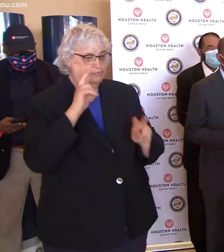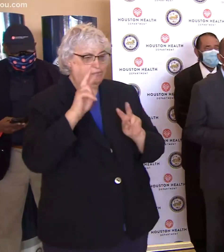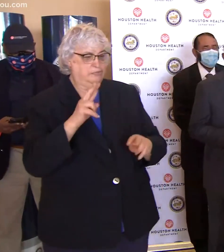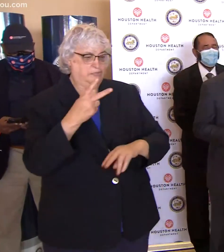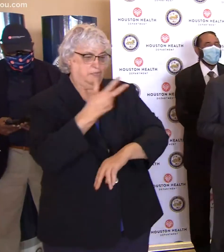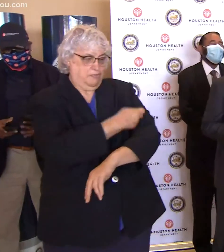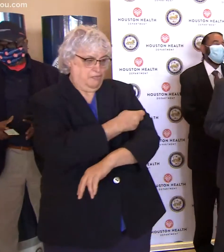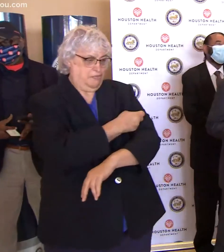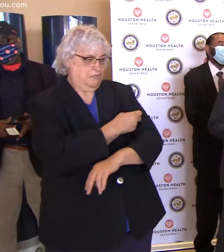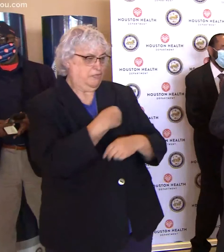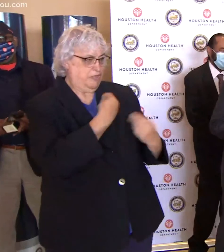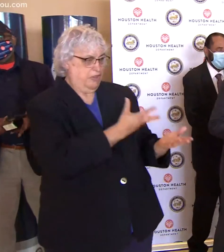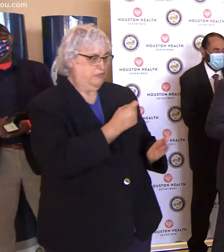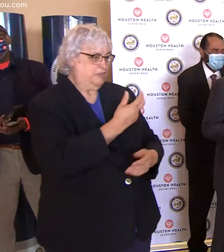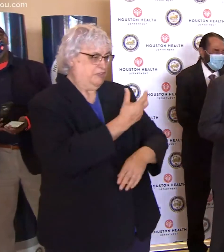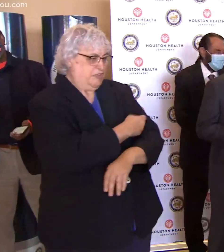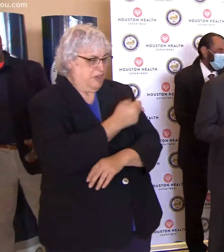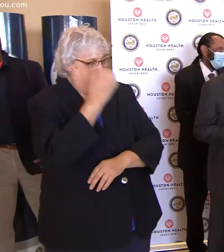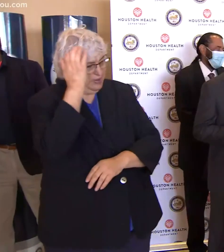shot to you in a few minutes.